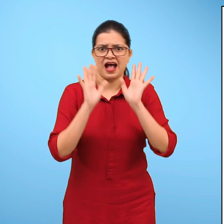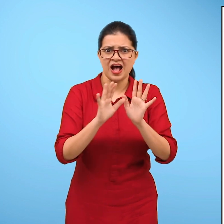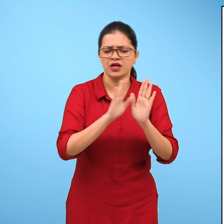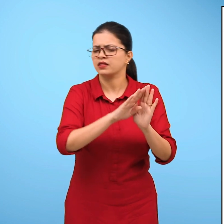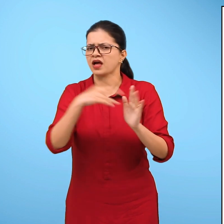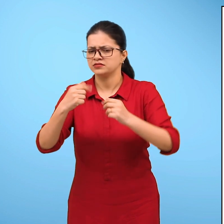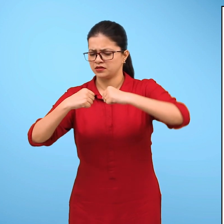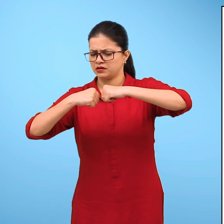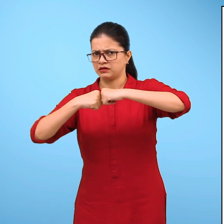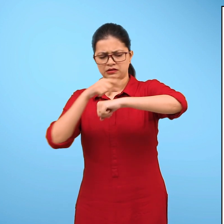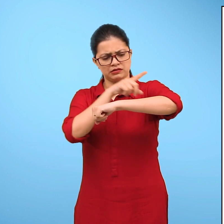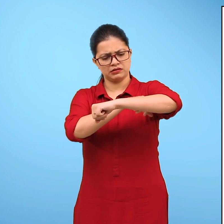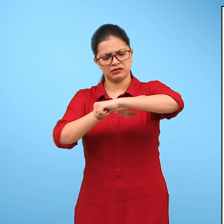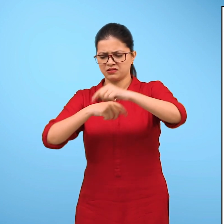these joints?